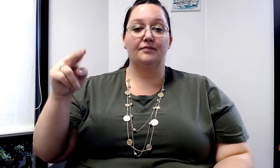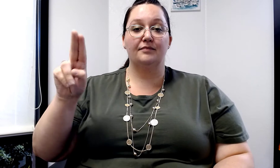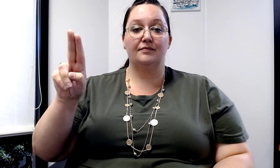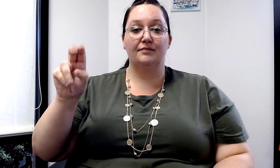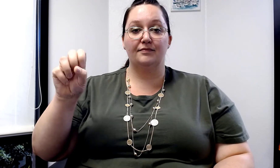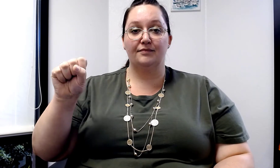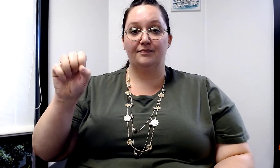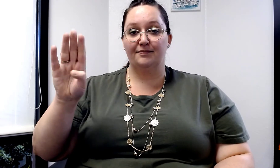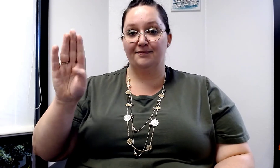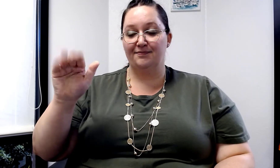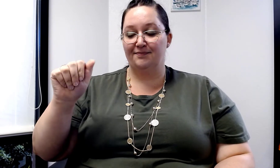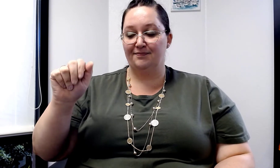36, husband.